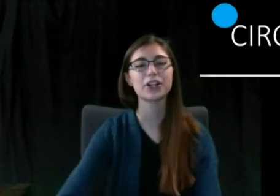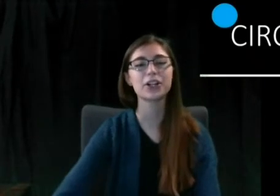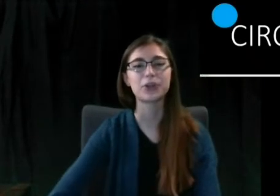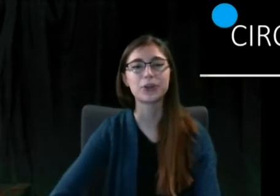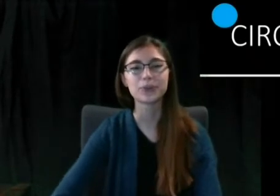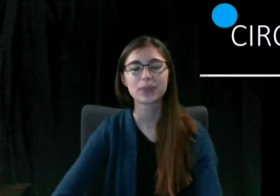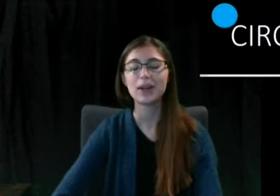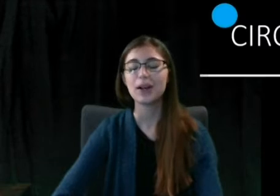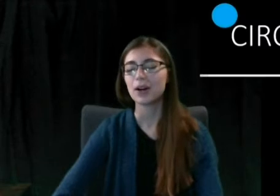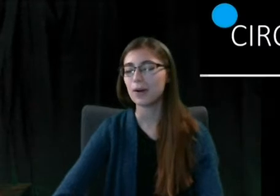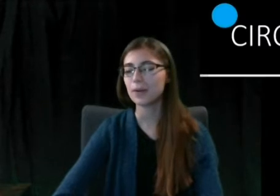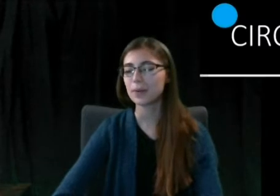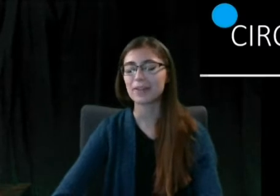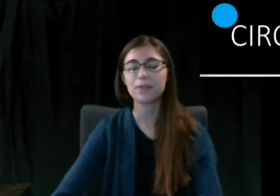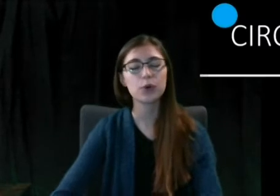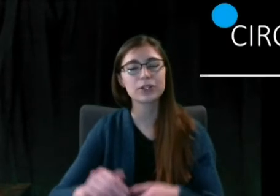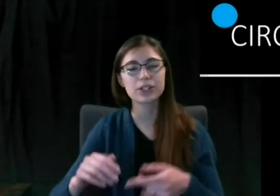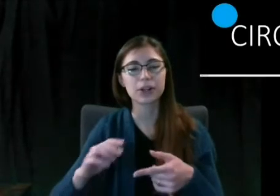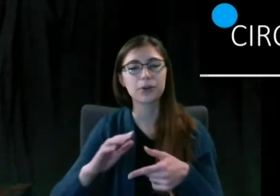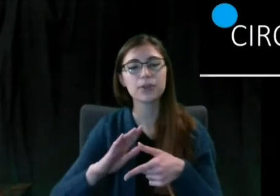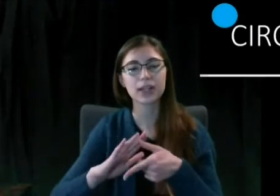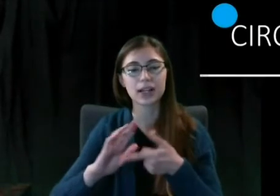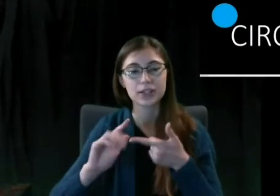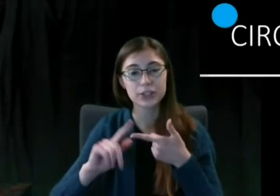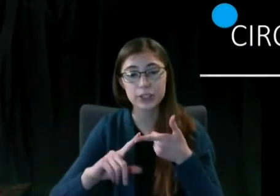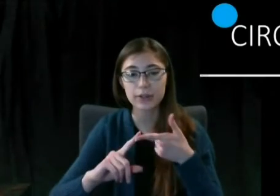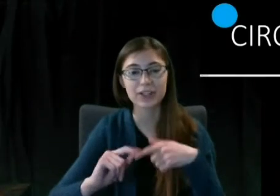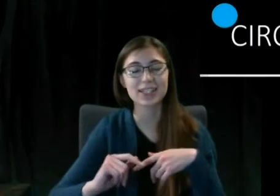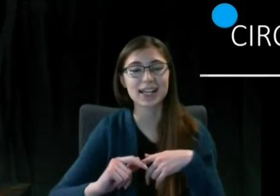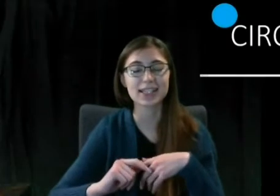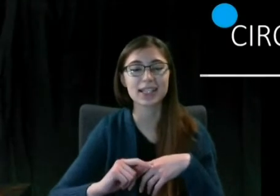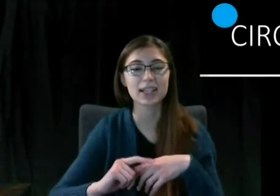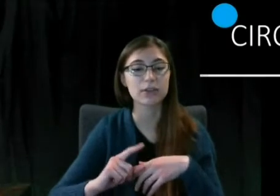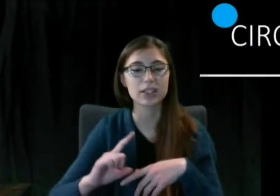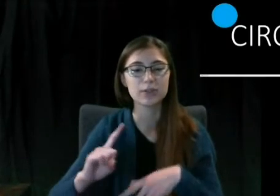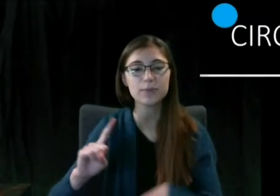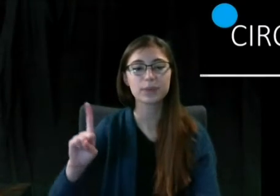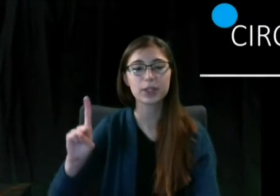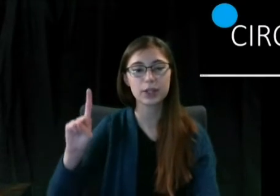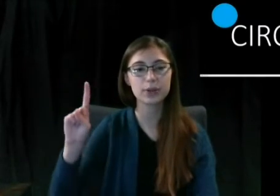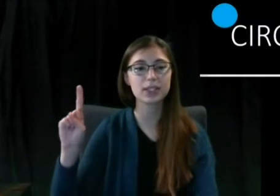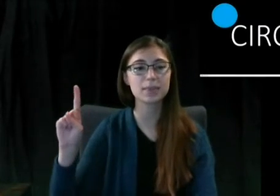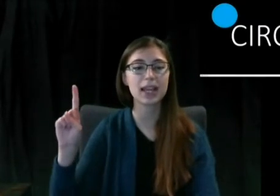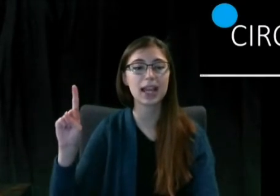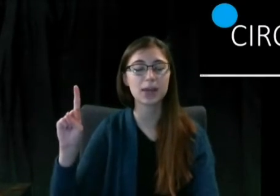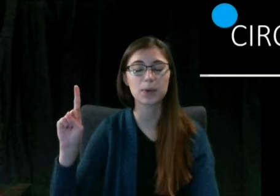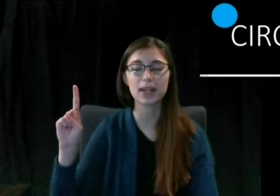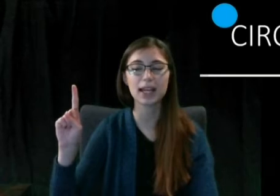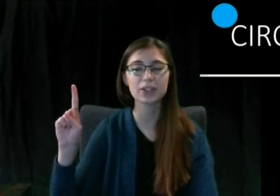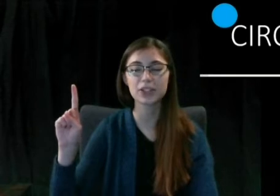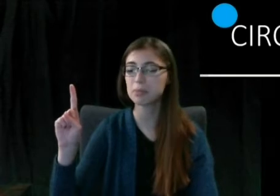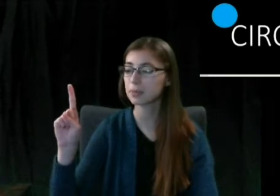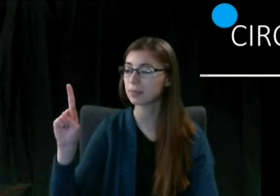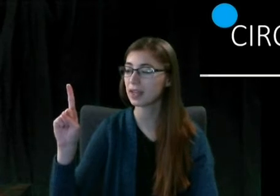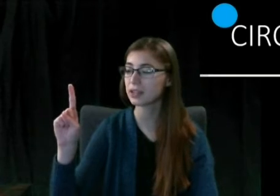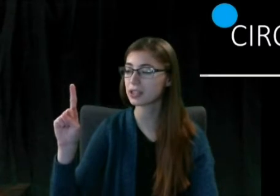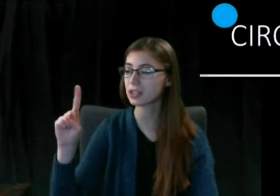Circle. All right, for circle, there are 2 different signs that you can do. You're going to make a 1 hand shape and just